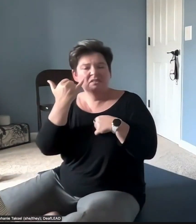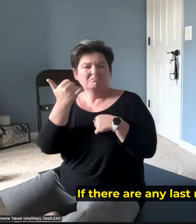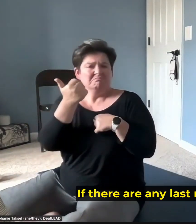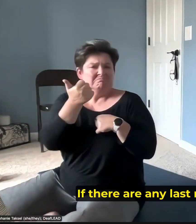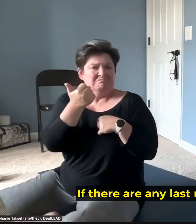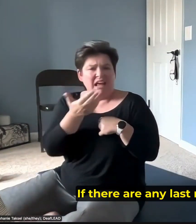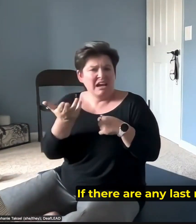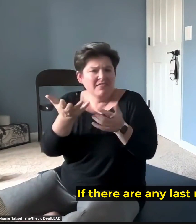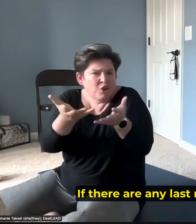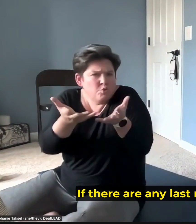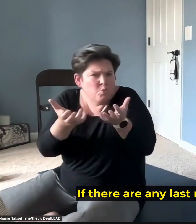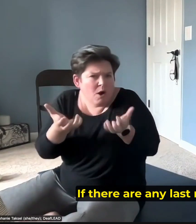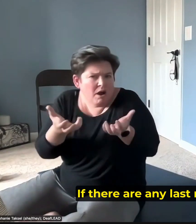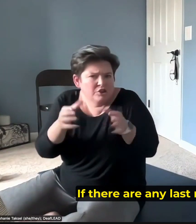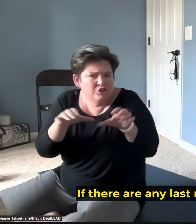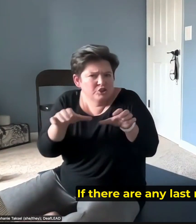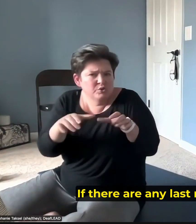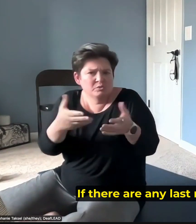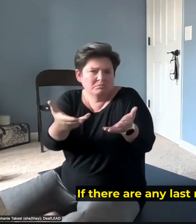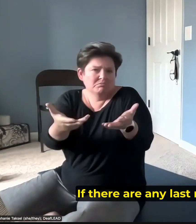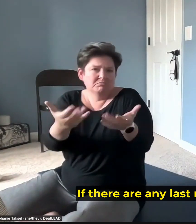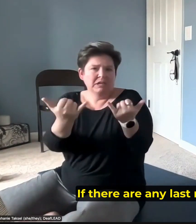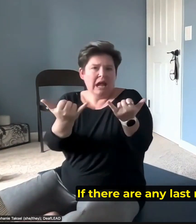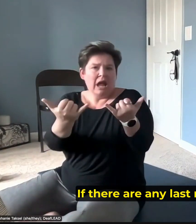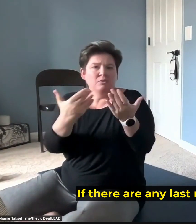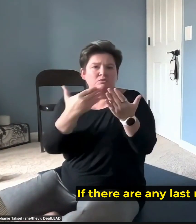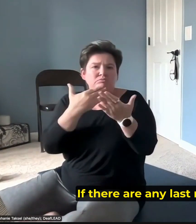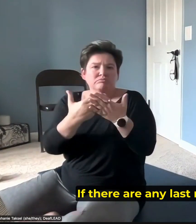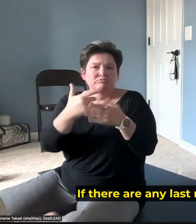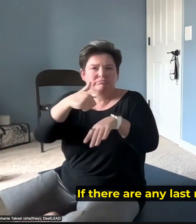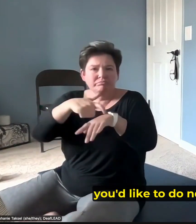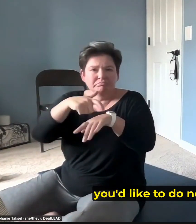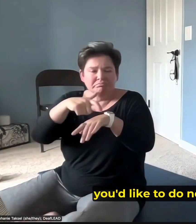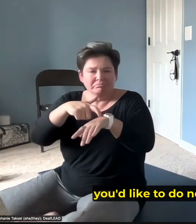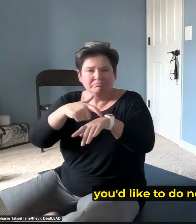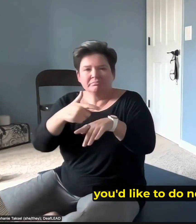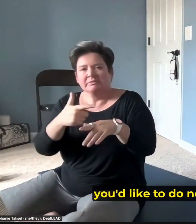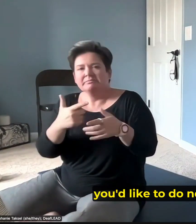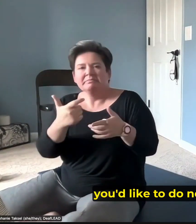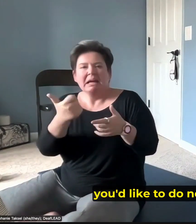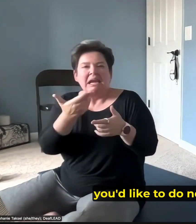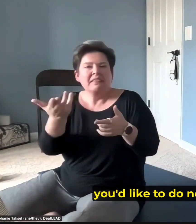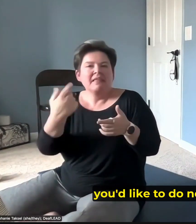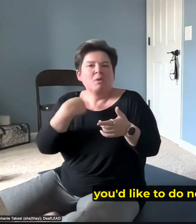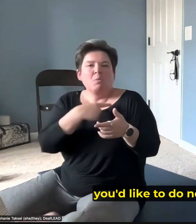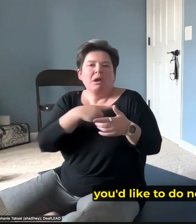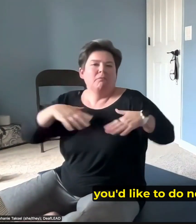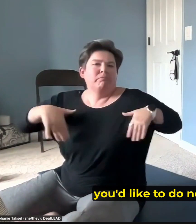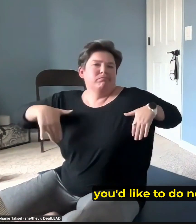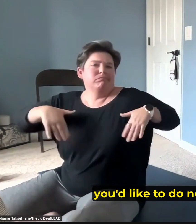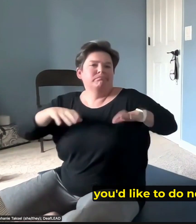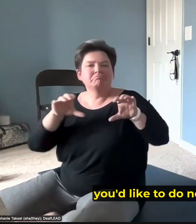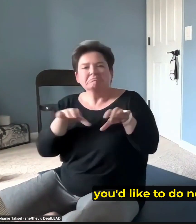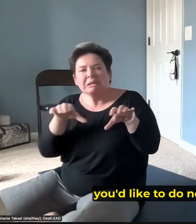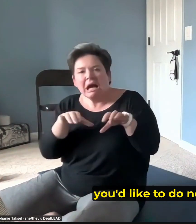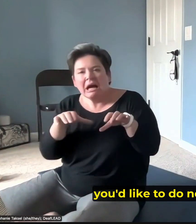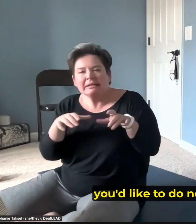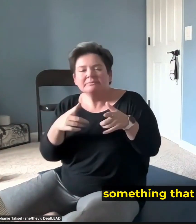If there are any last movements or shapes you'd like to do, now I will offer that. Something